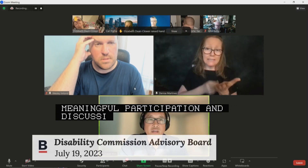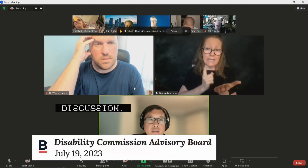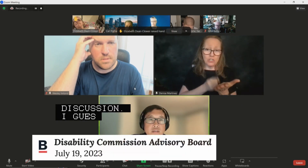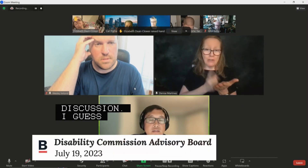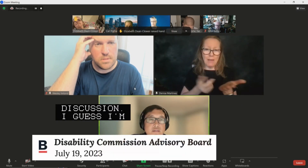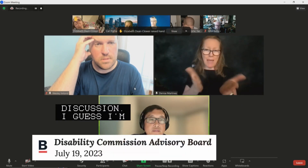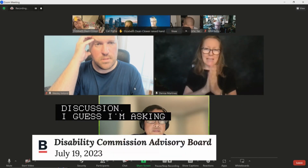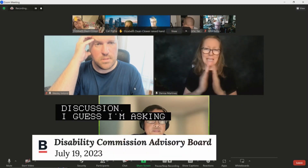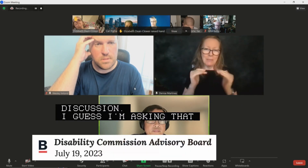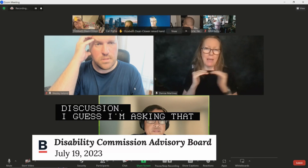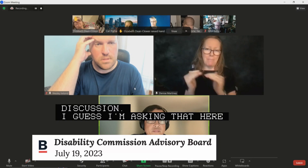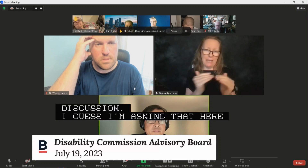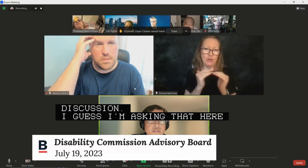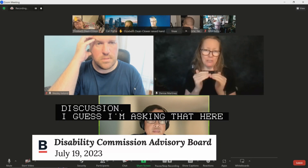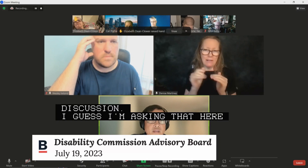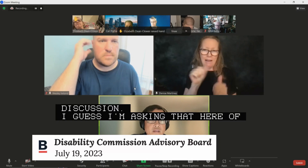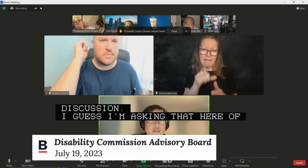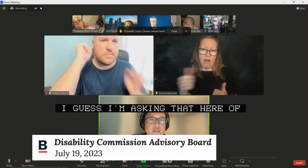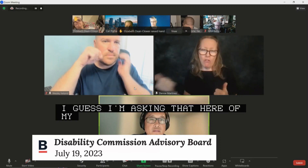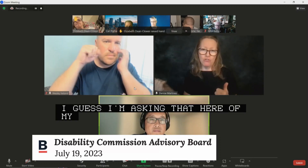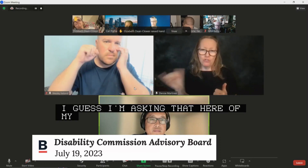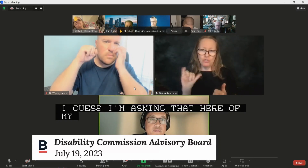others.